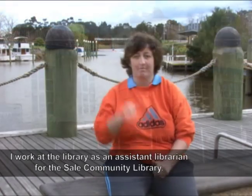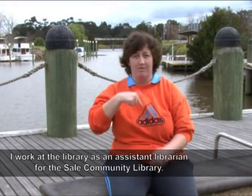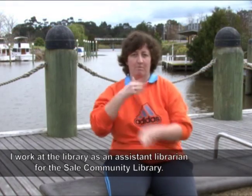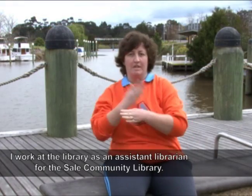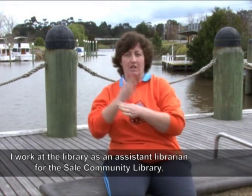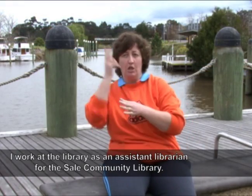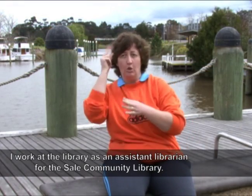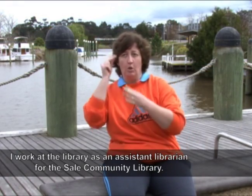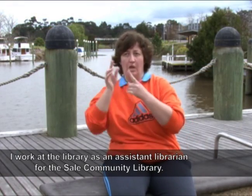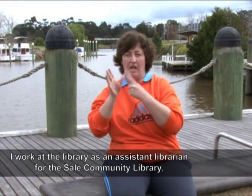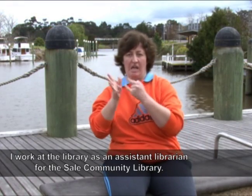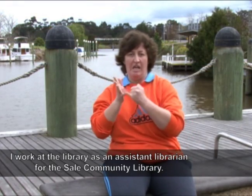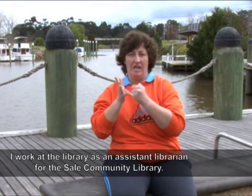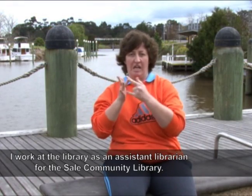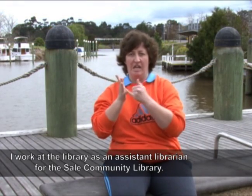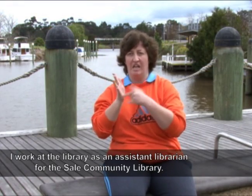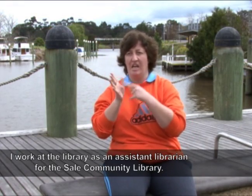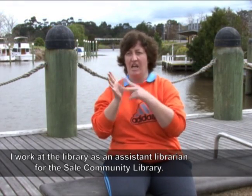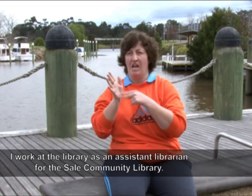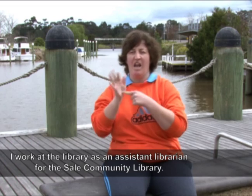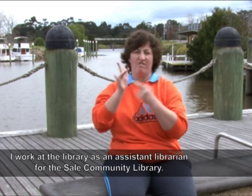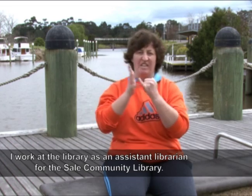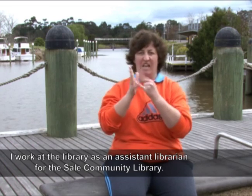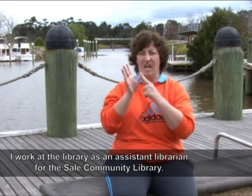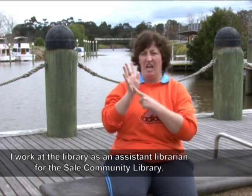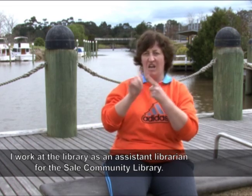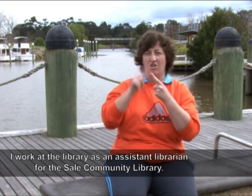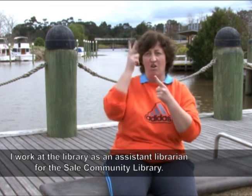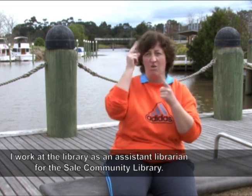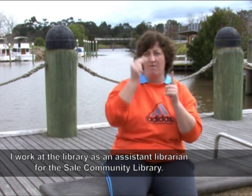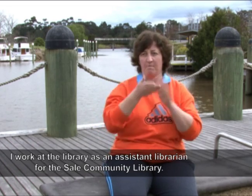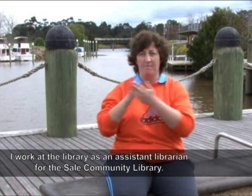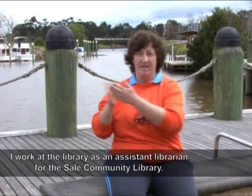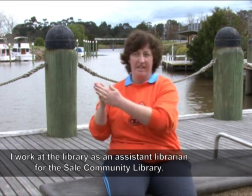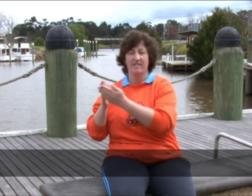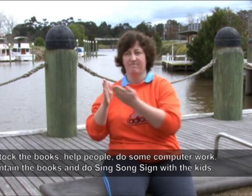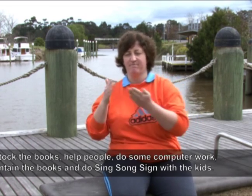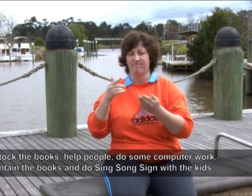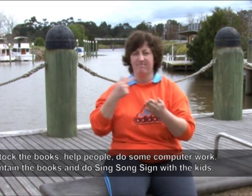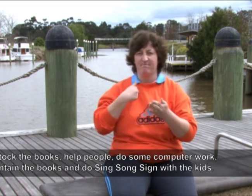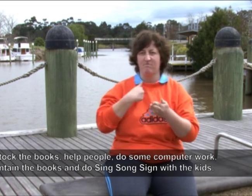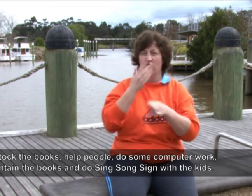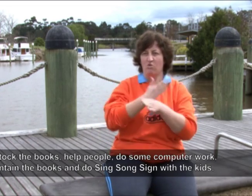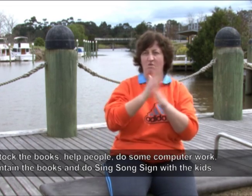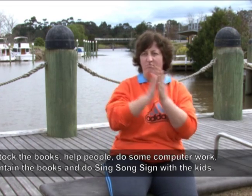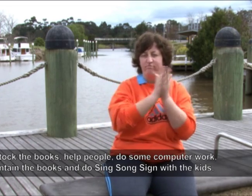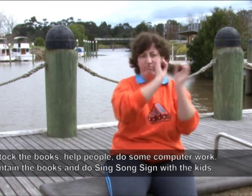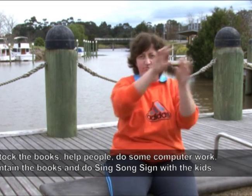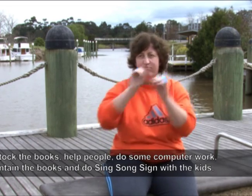I work in the library as an assistant librarian for the Sale Community Library. So I restack